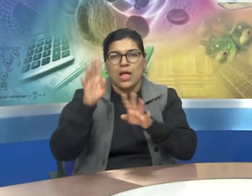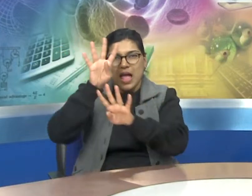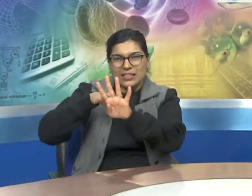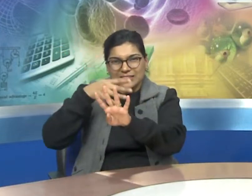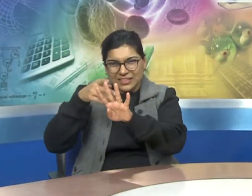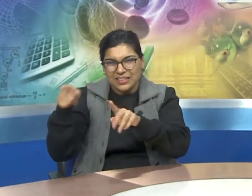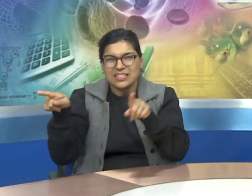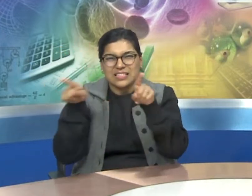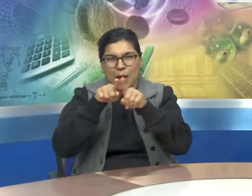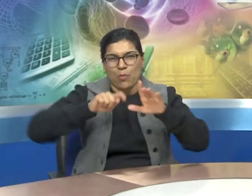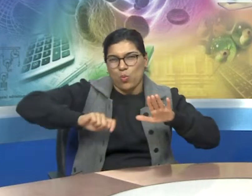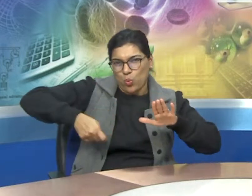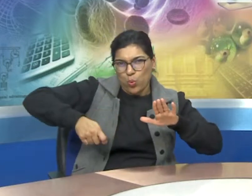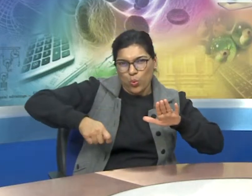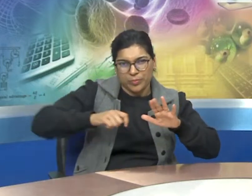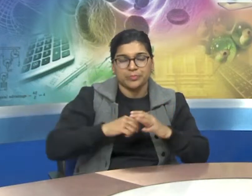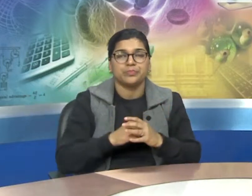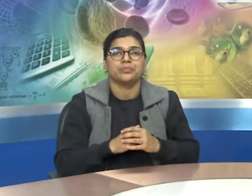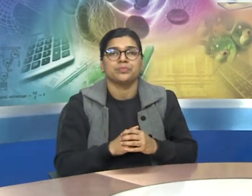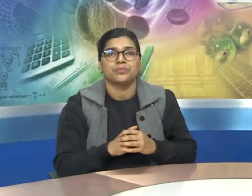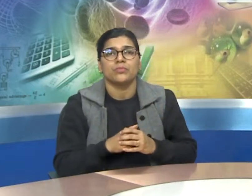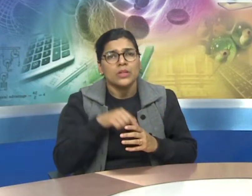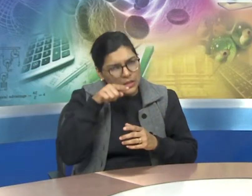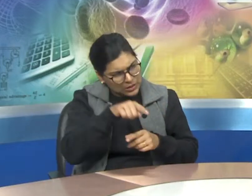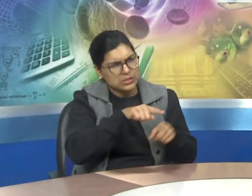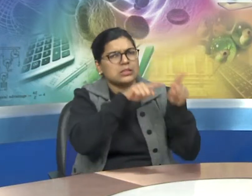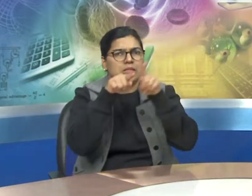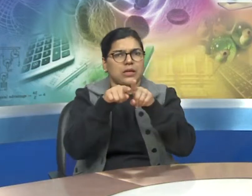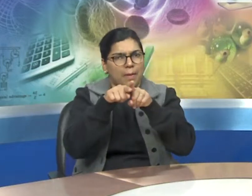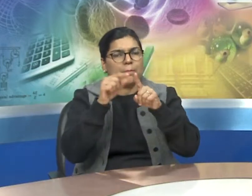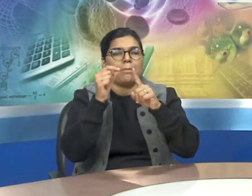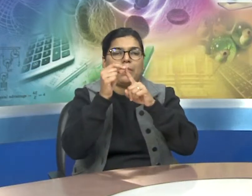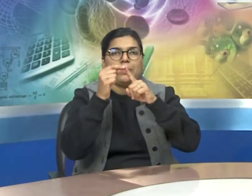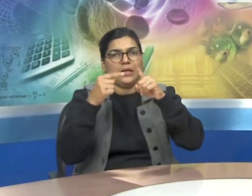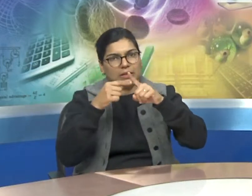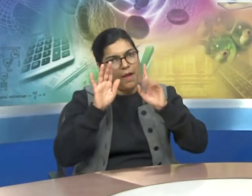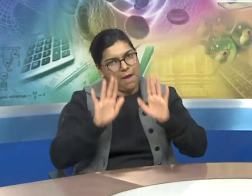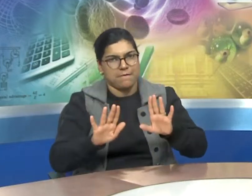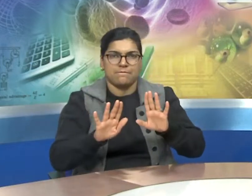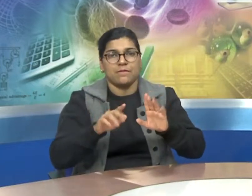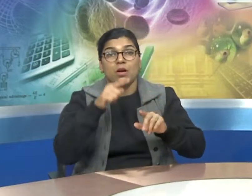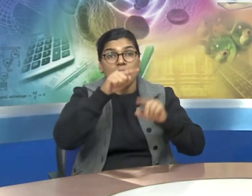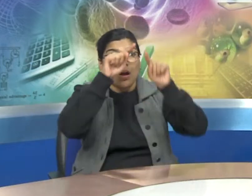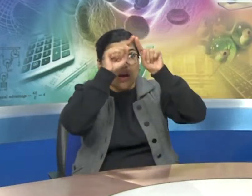In the word lesson, we already have understood this tool of formatting text.